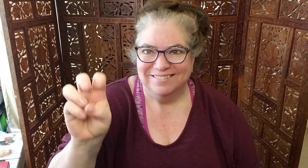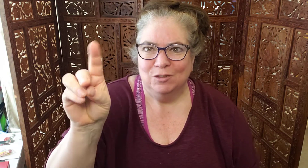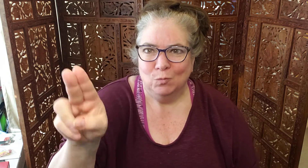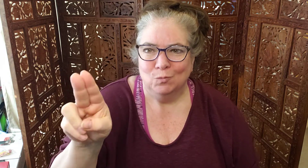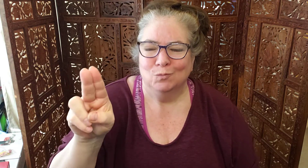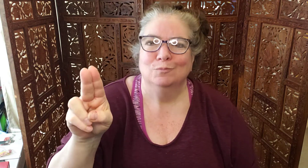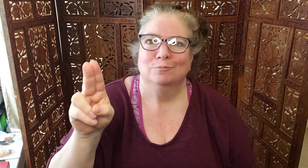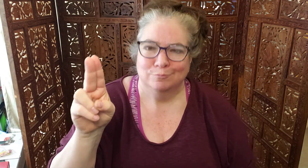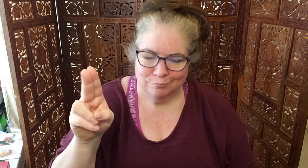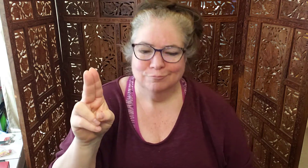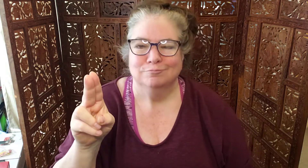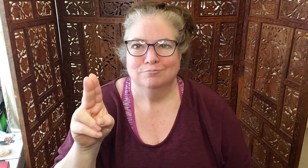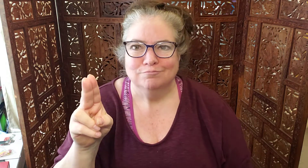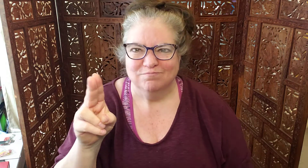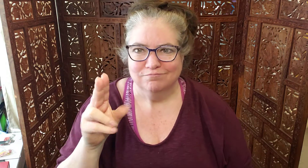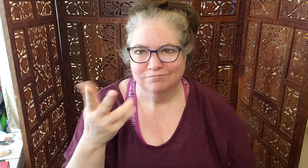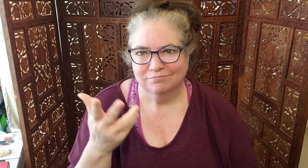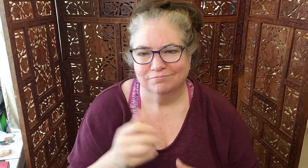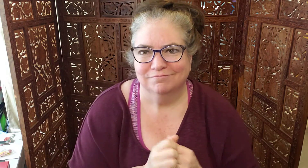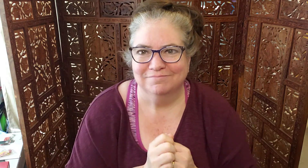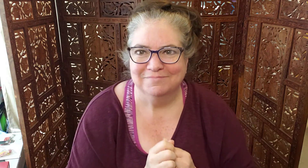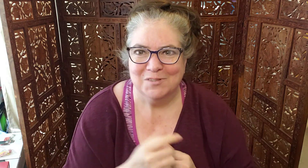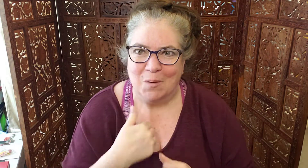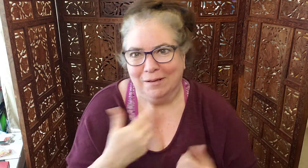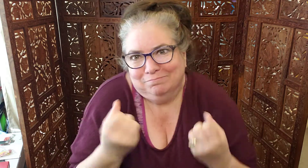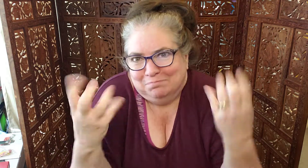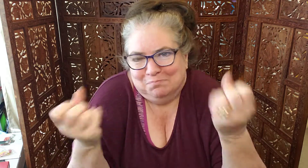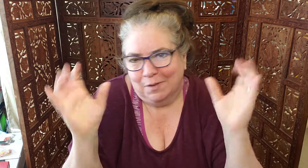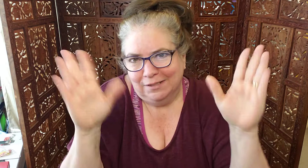lrdnpa@rit.edu, and I'll make sure it gets signed for you as well.